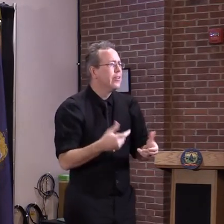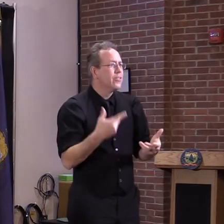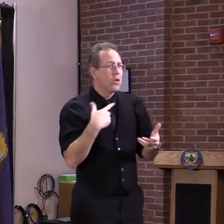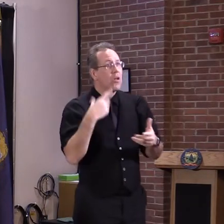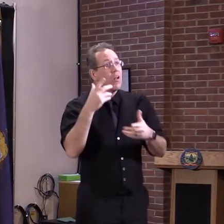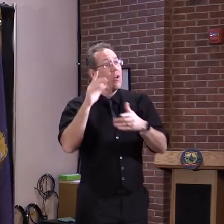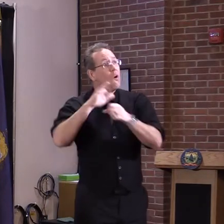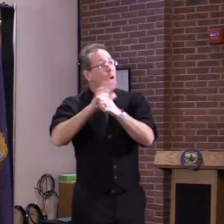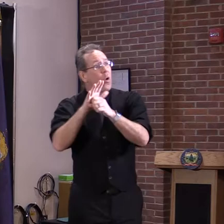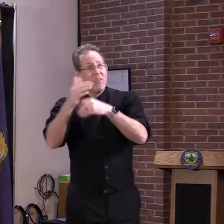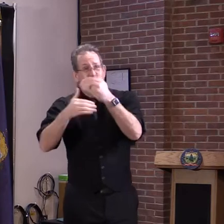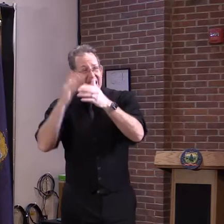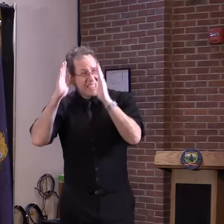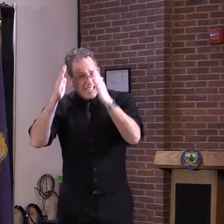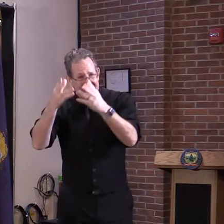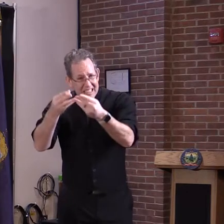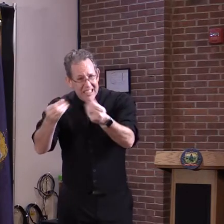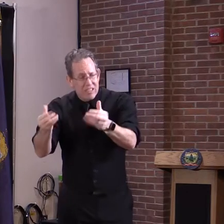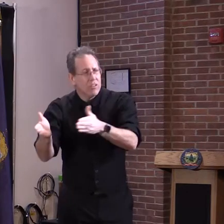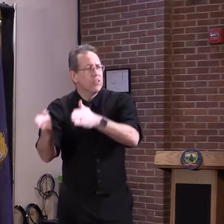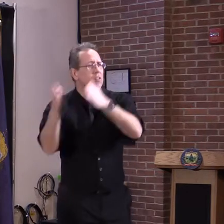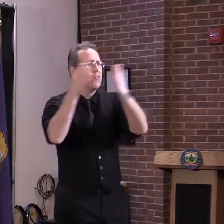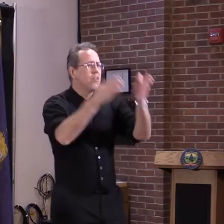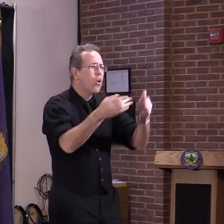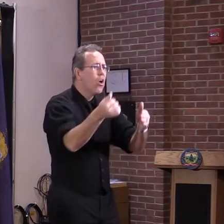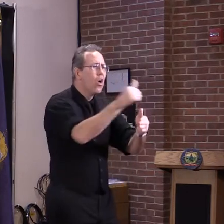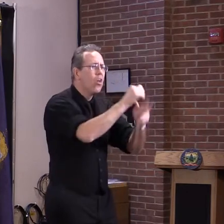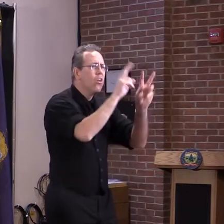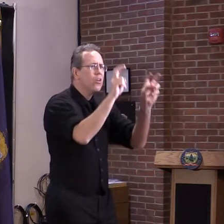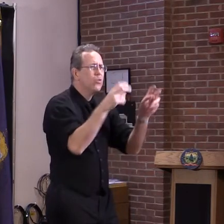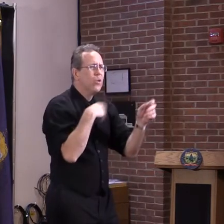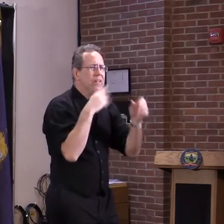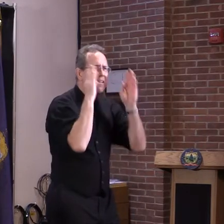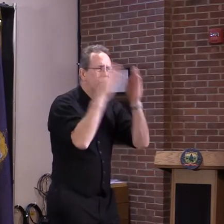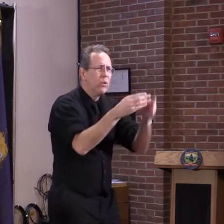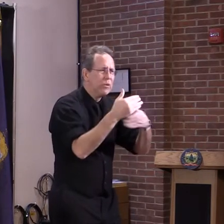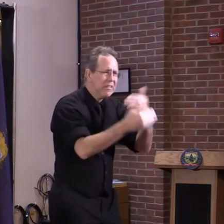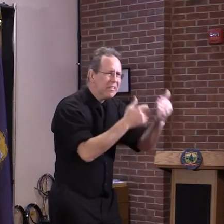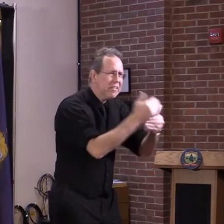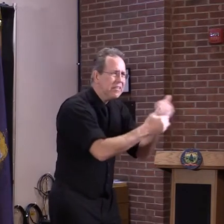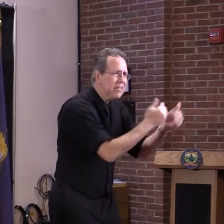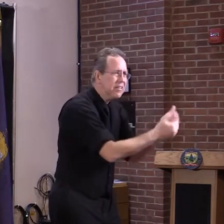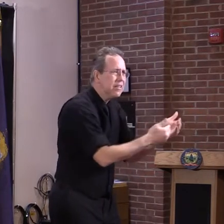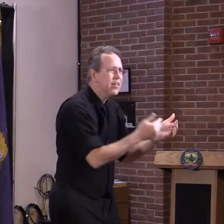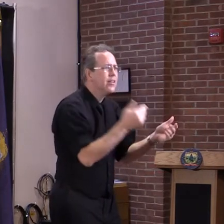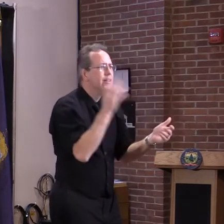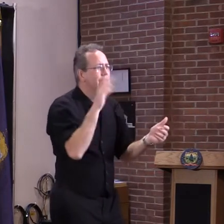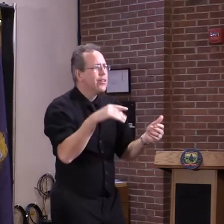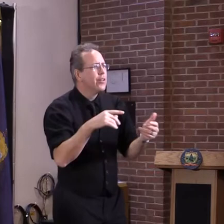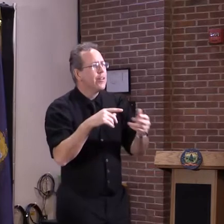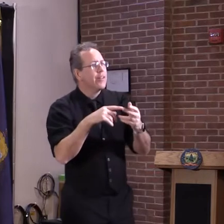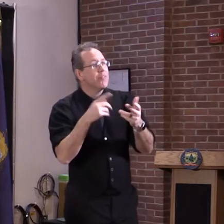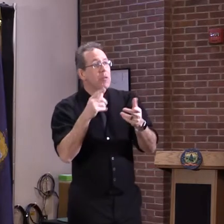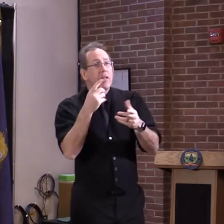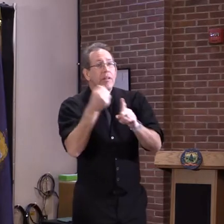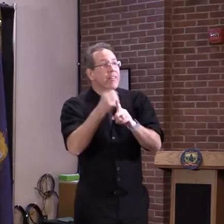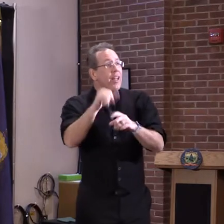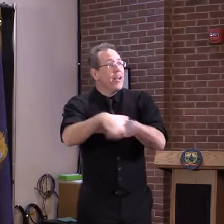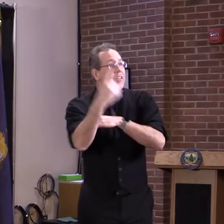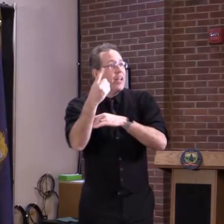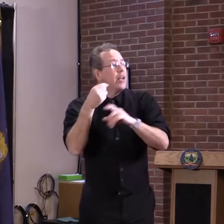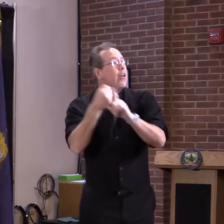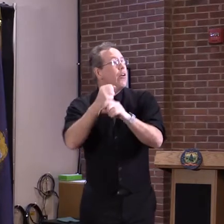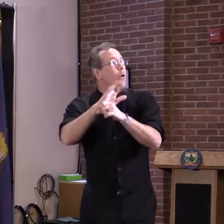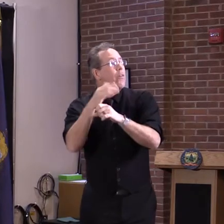would much rather pay attention to than the case rate of COVID of the particular day and our